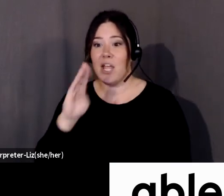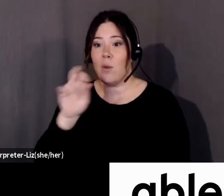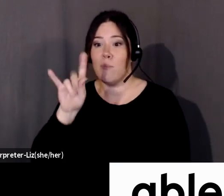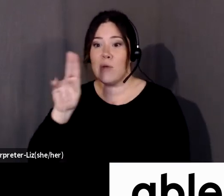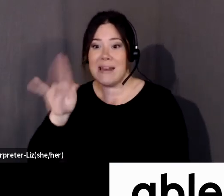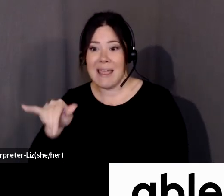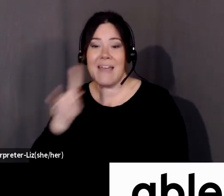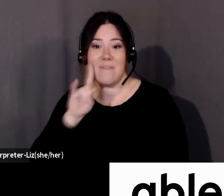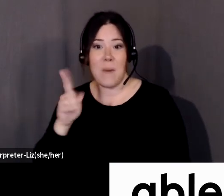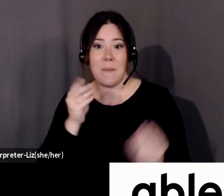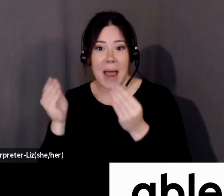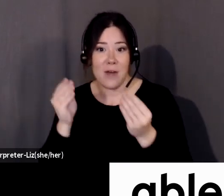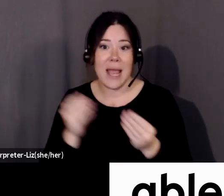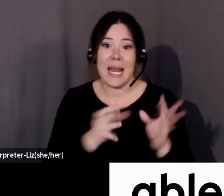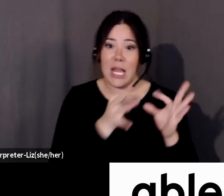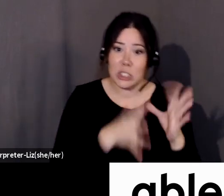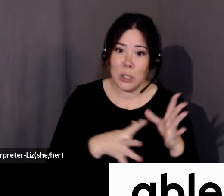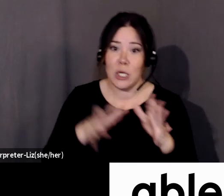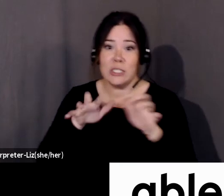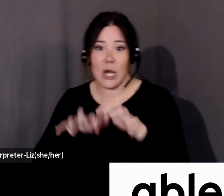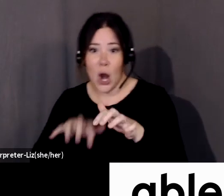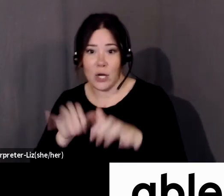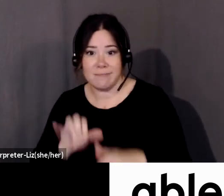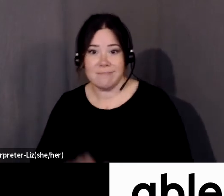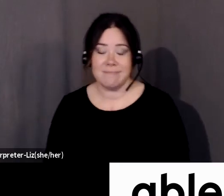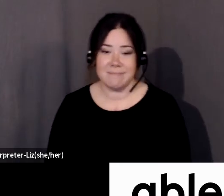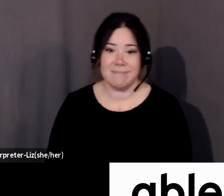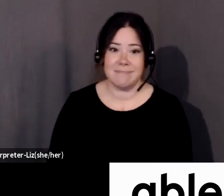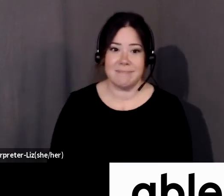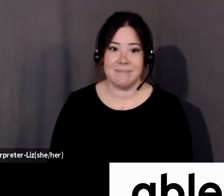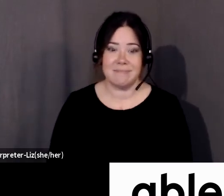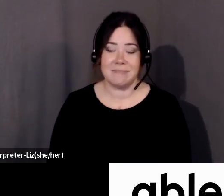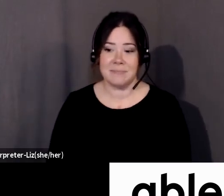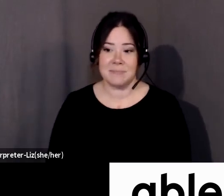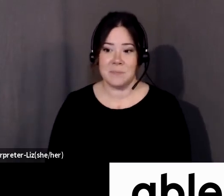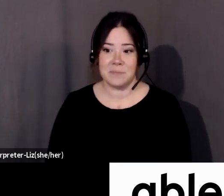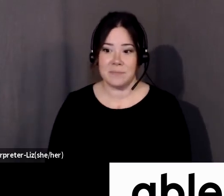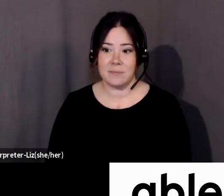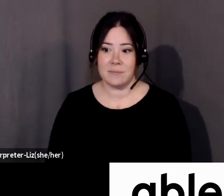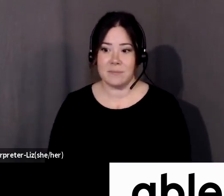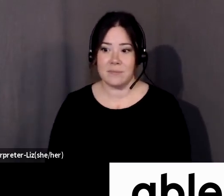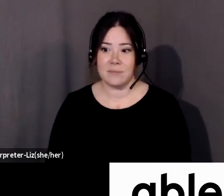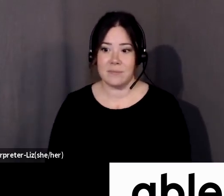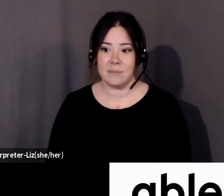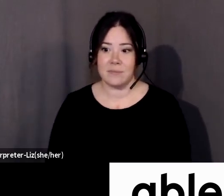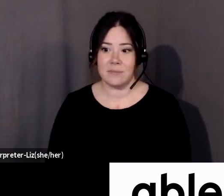our interpreters and CART.